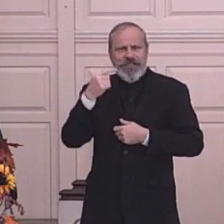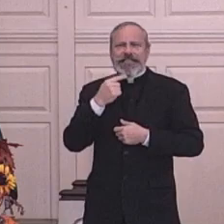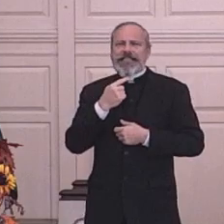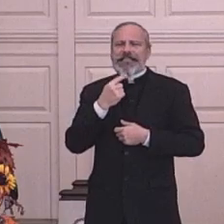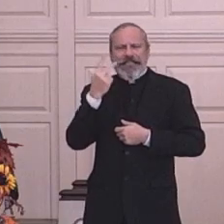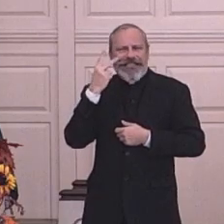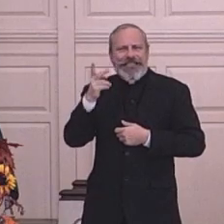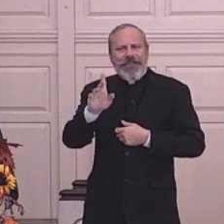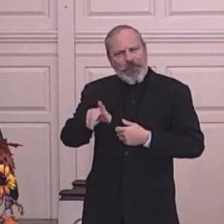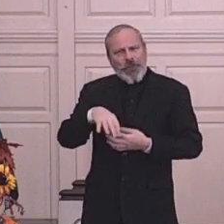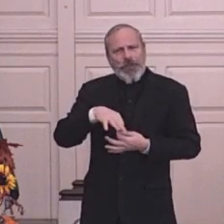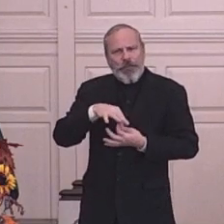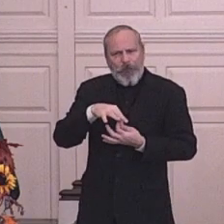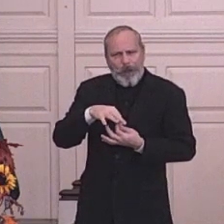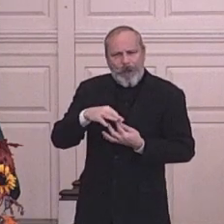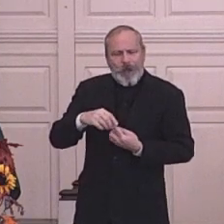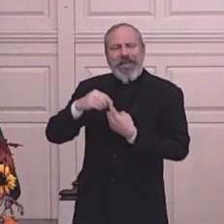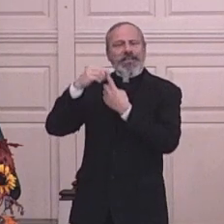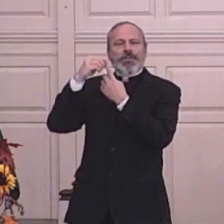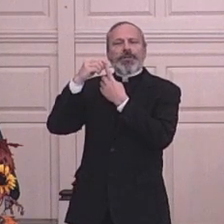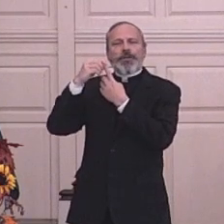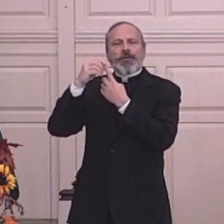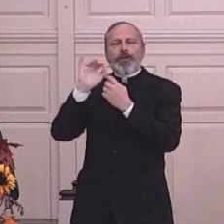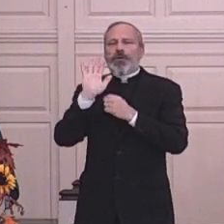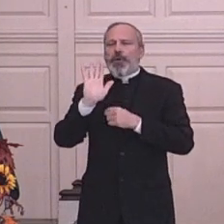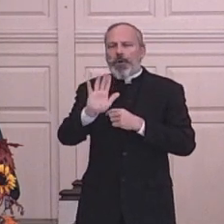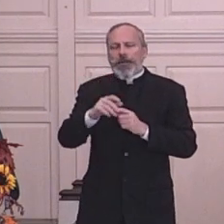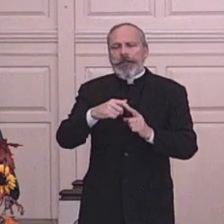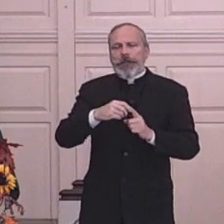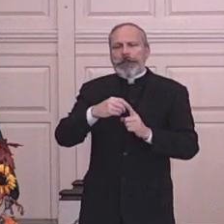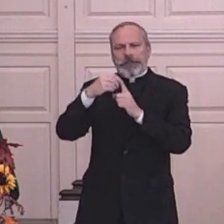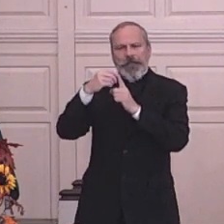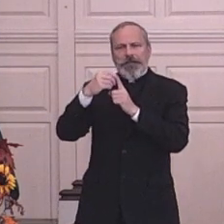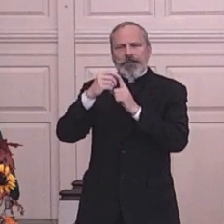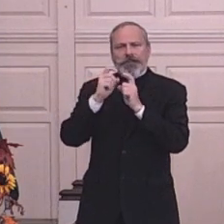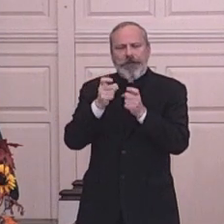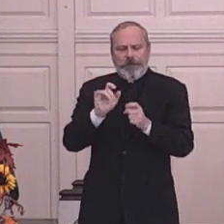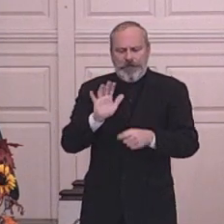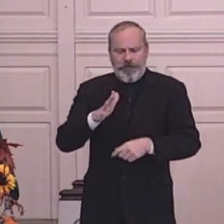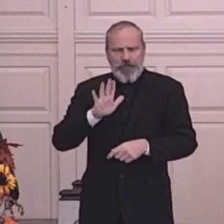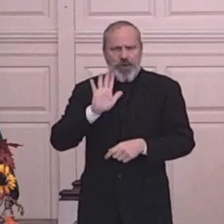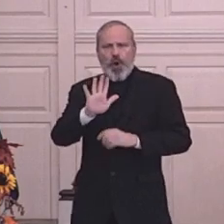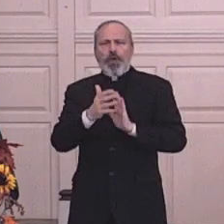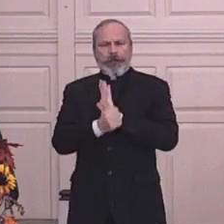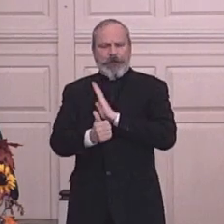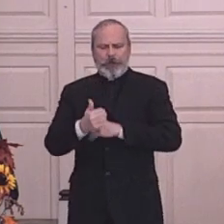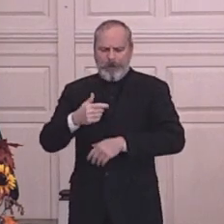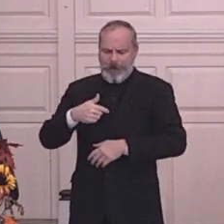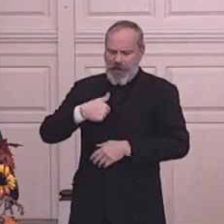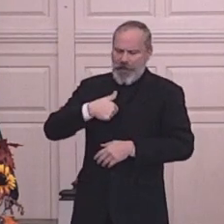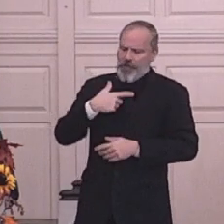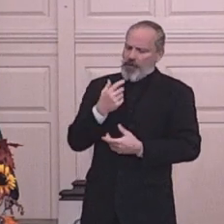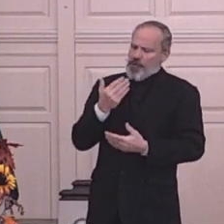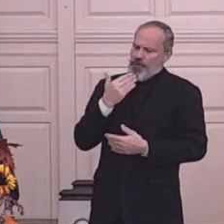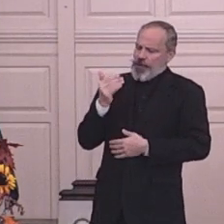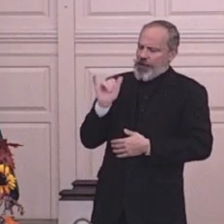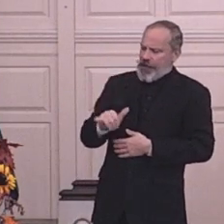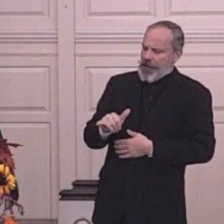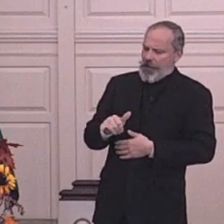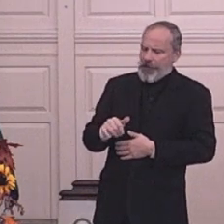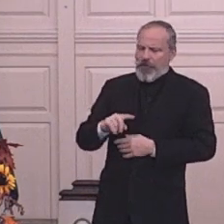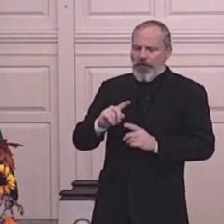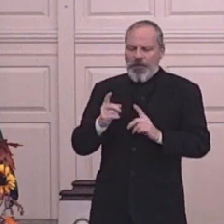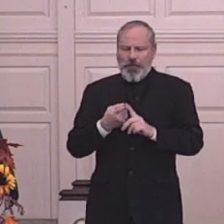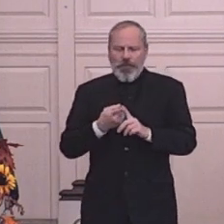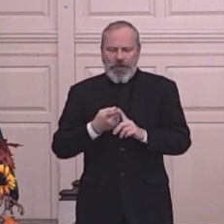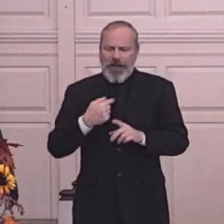with yourself. This is your giftedness. I'm good at this. When I prepare me a meal, my husband will